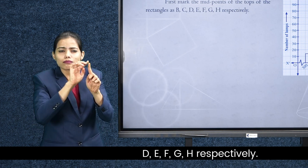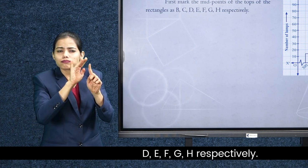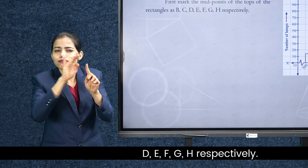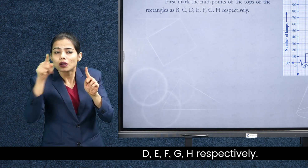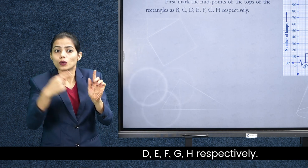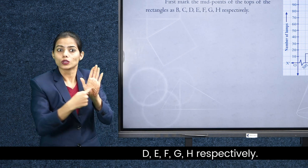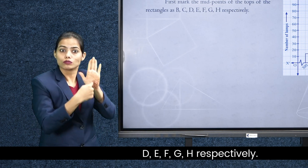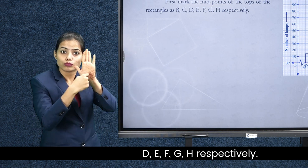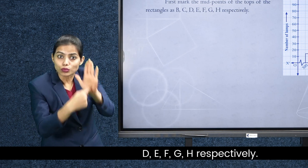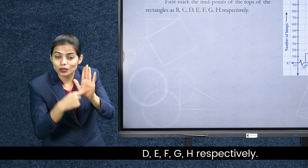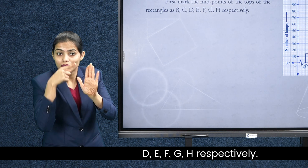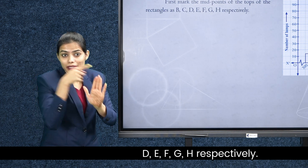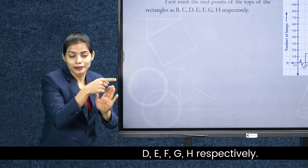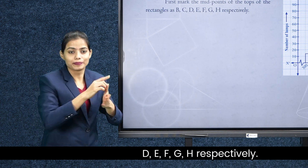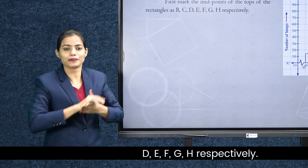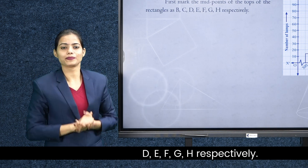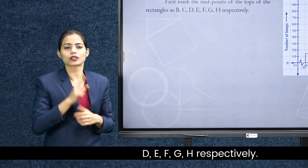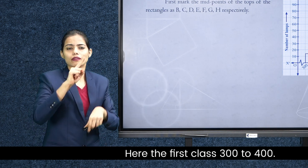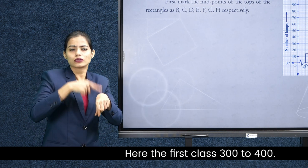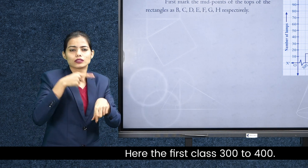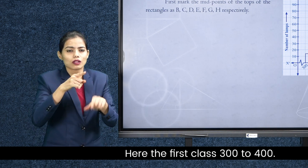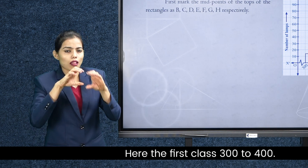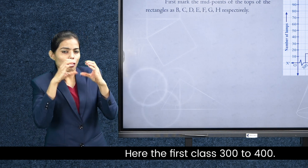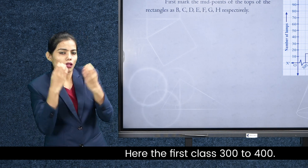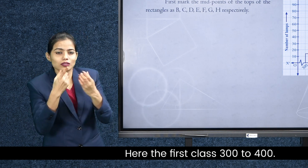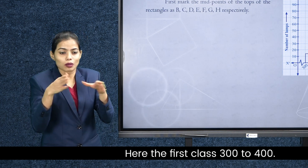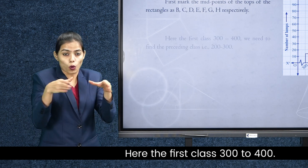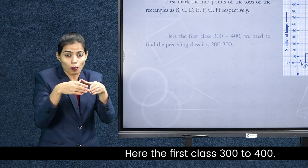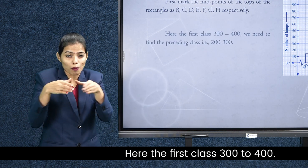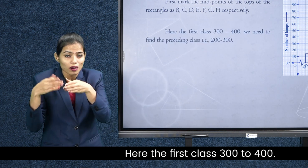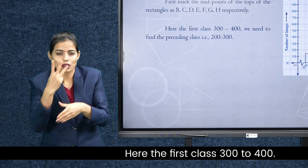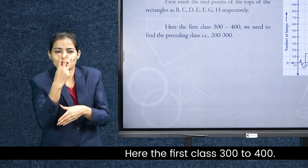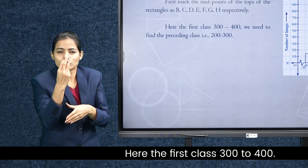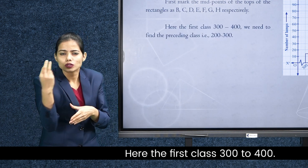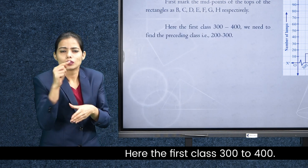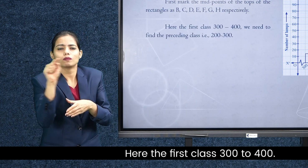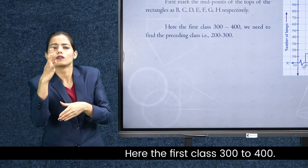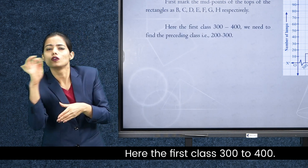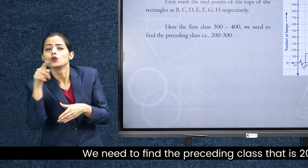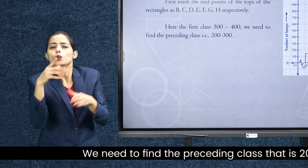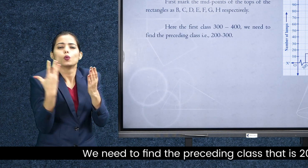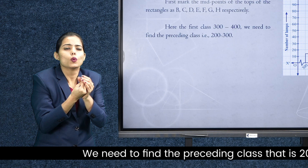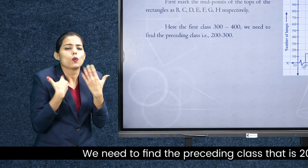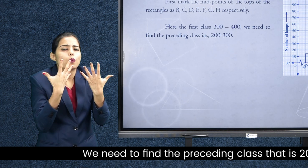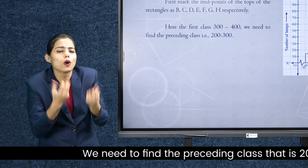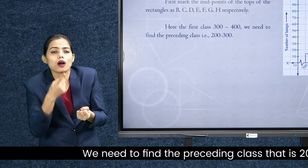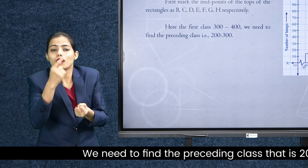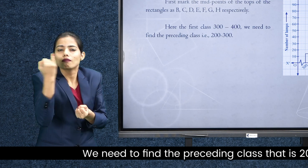F, G, H respectively. Here, the first class 300 to 400, we need to find the